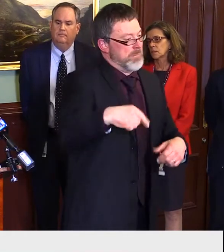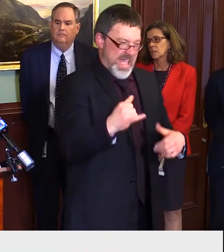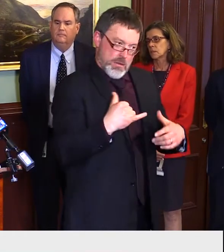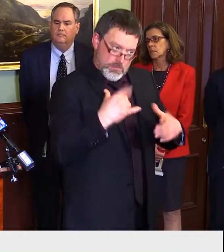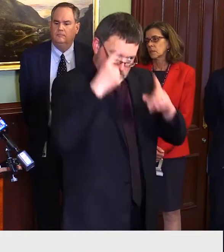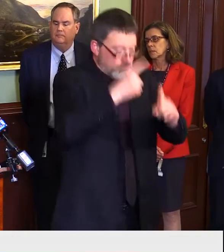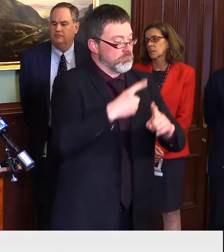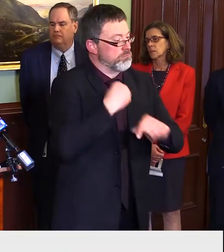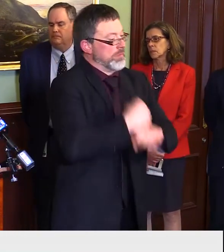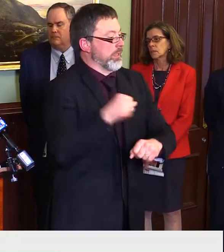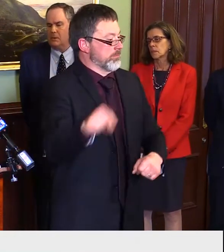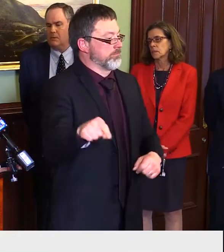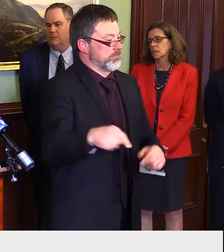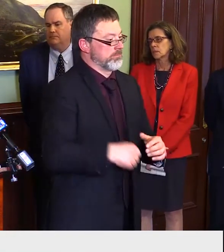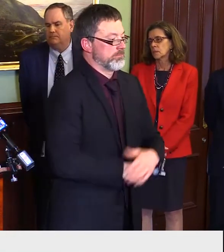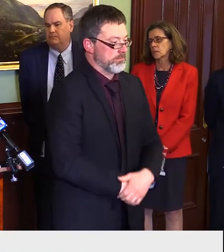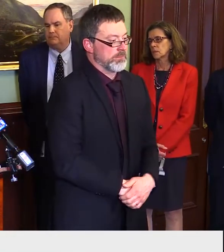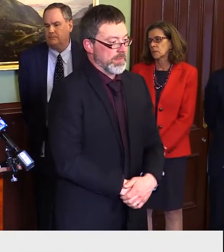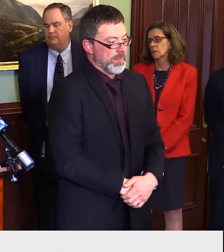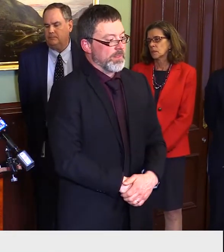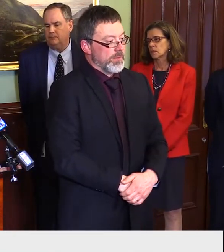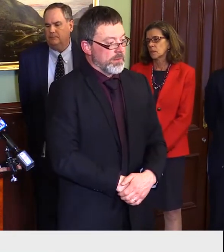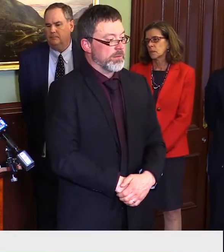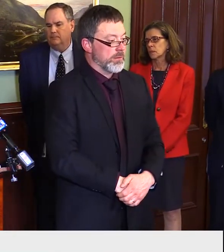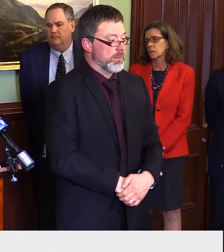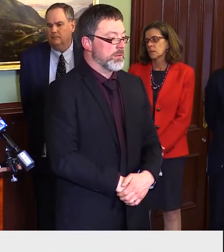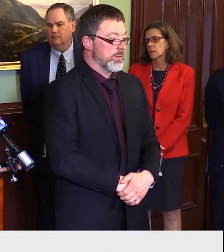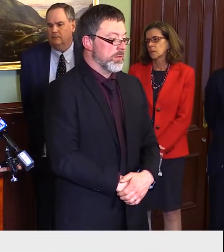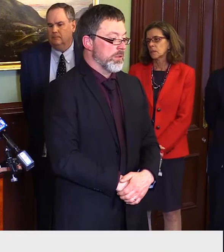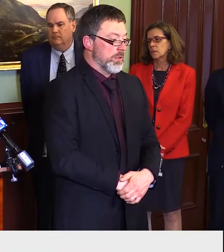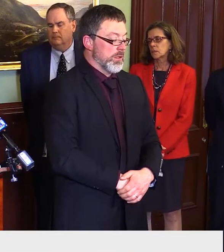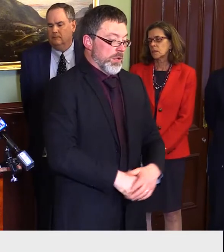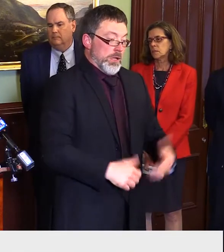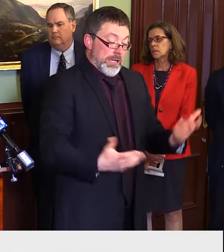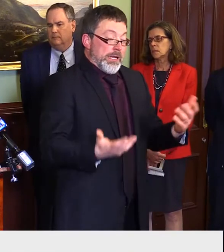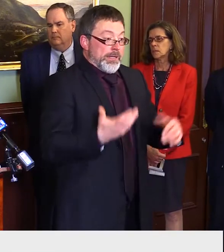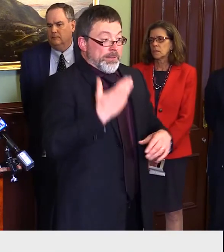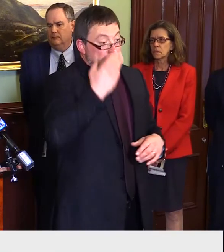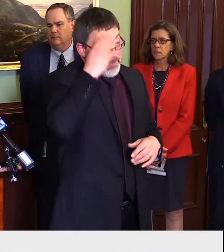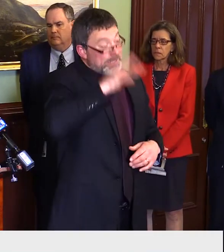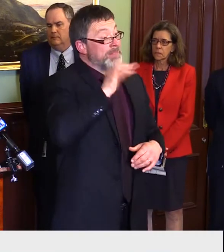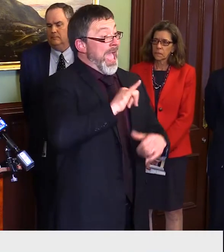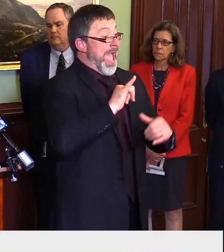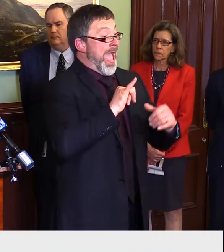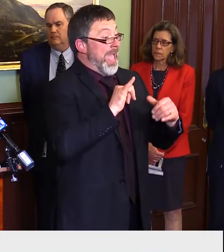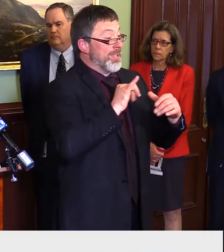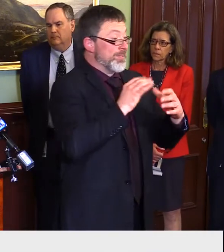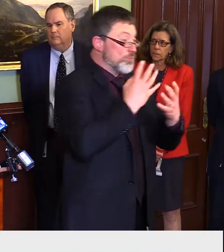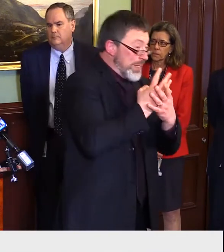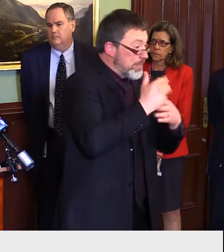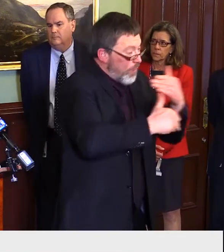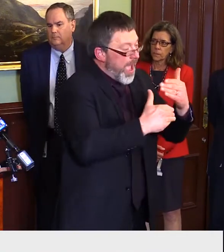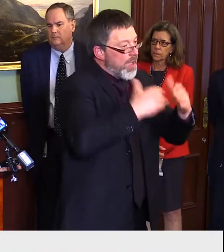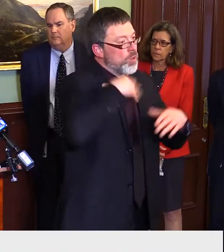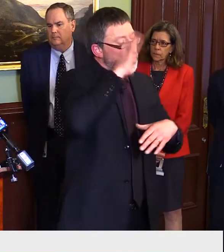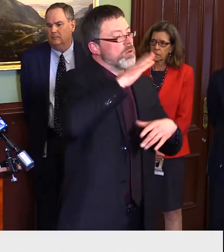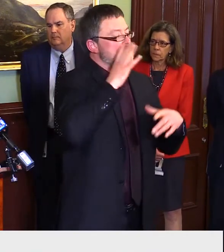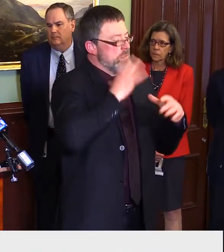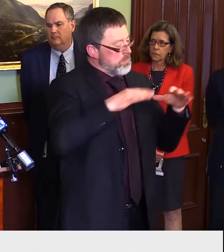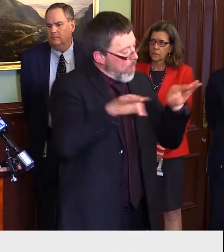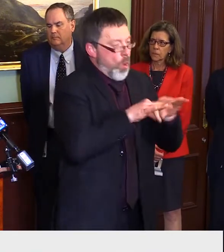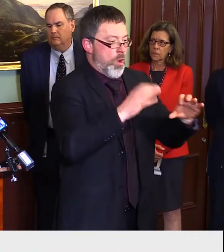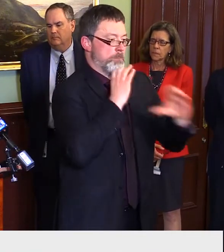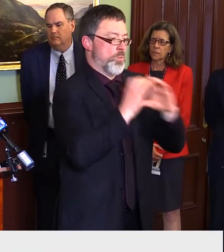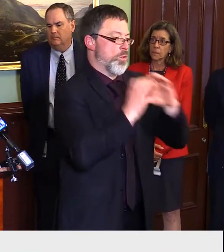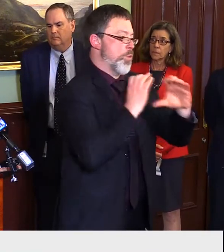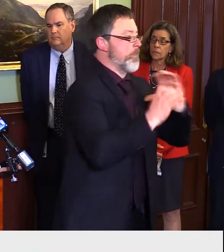recommended protocols. Communication is critical to ensuring that facilities and entities serving vulnerable Vermonters have the information